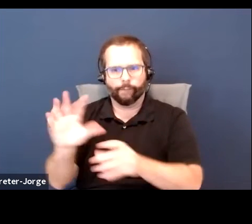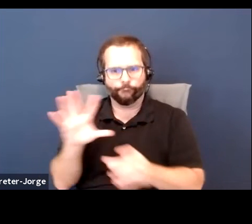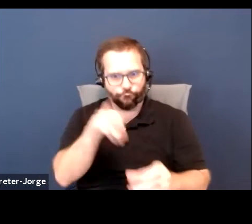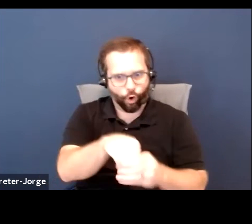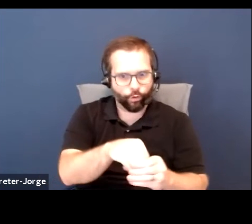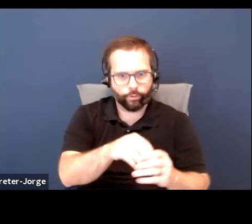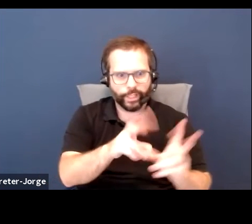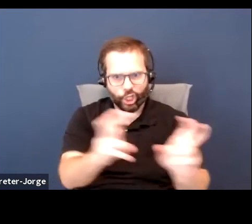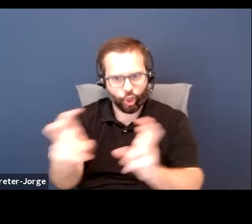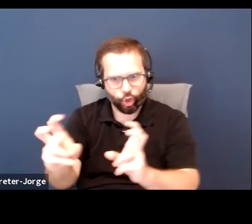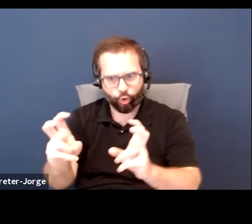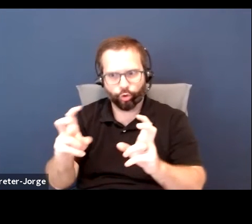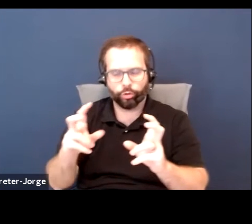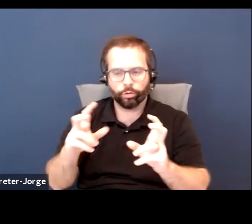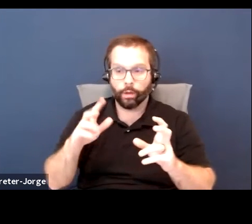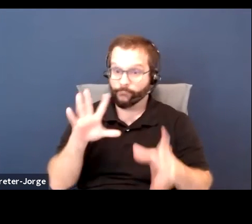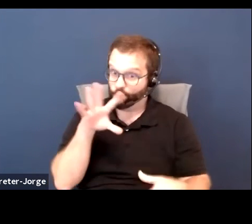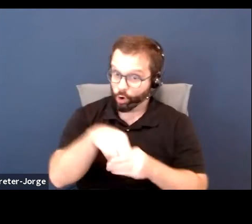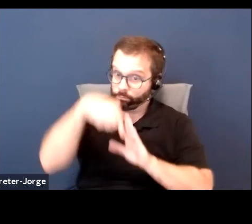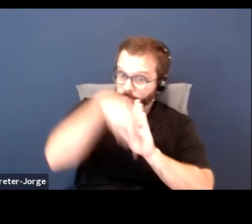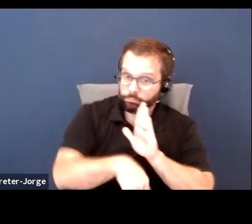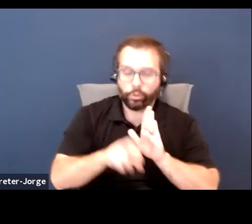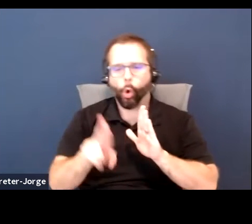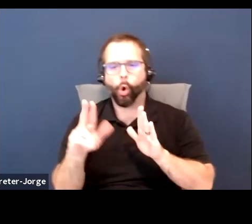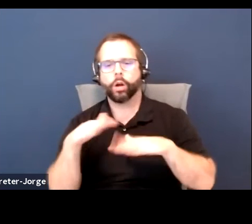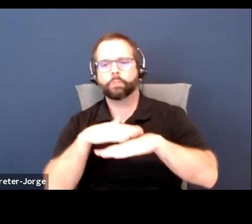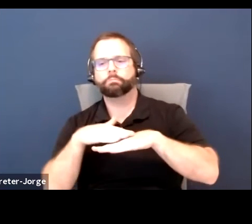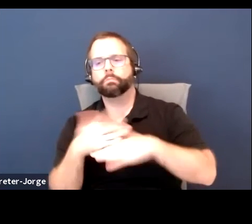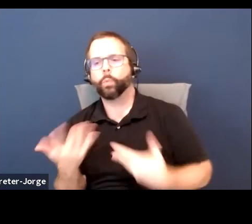as transportation and housing,